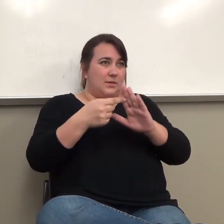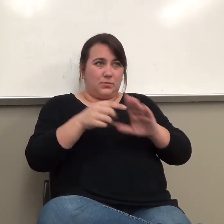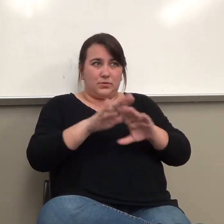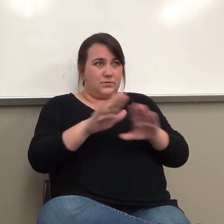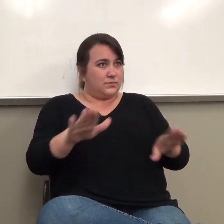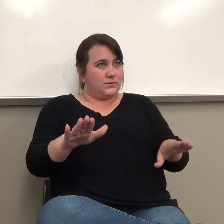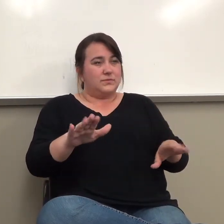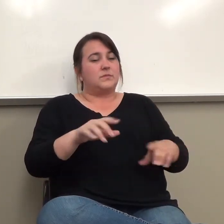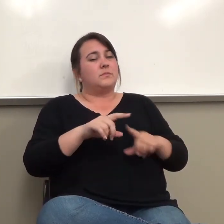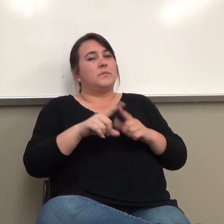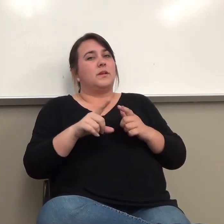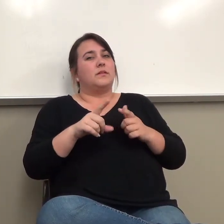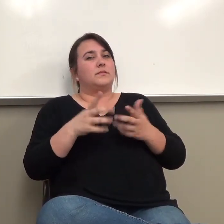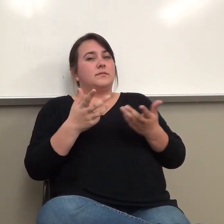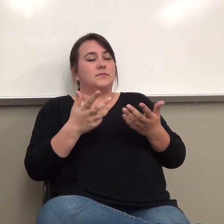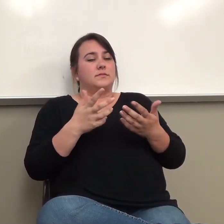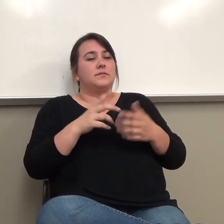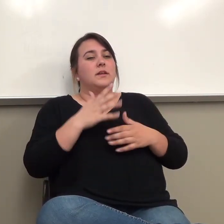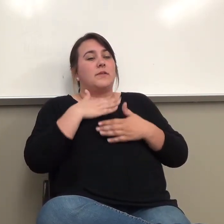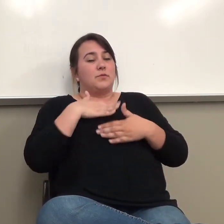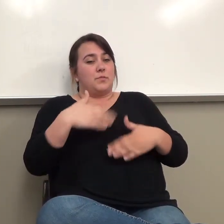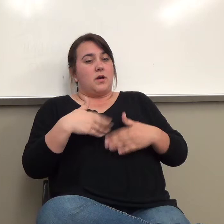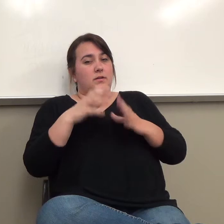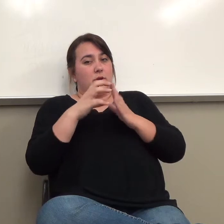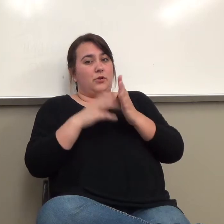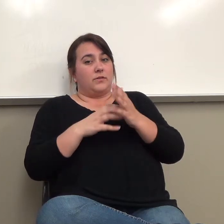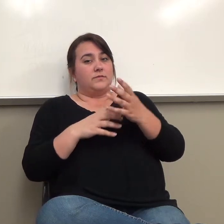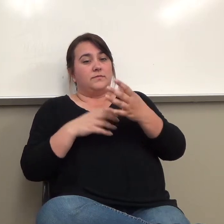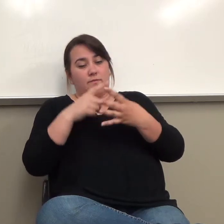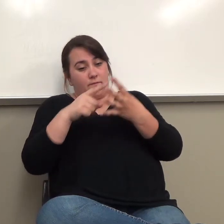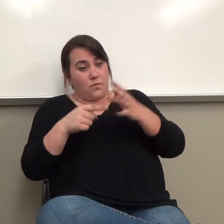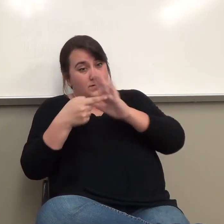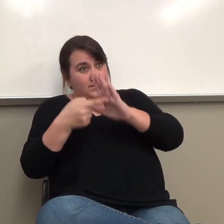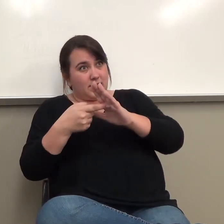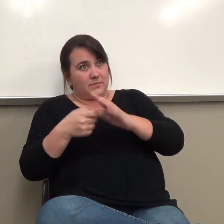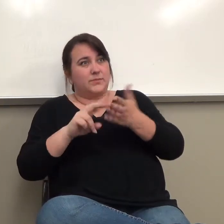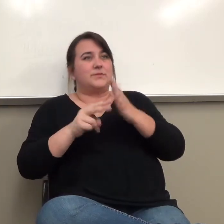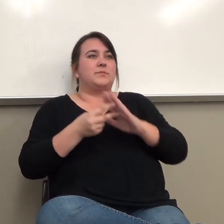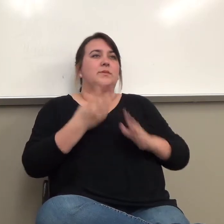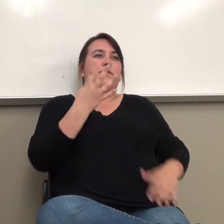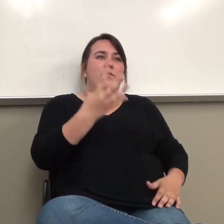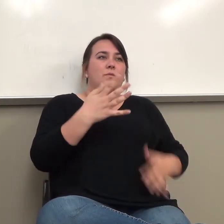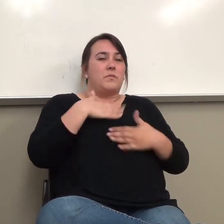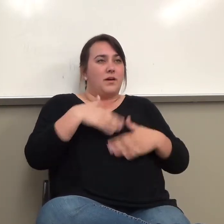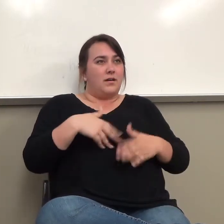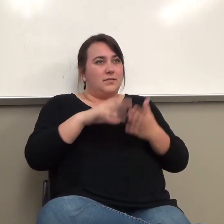focus. If I assign you a paragraph, you need to focus tiny.